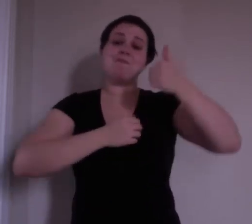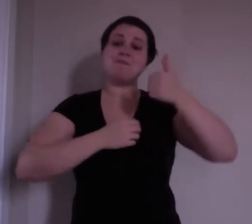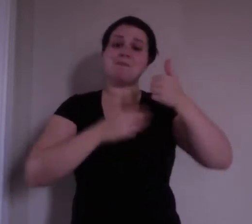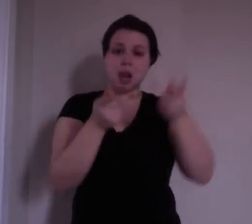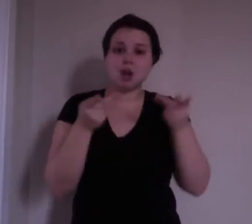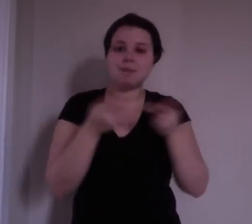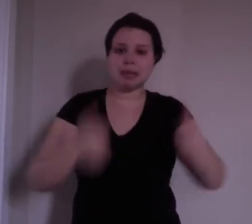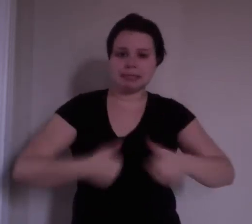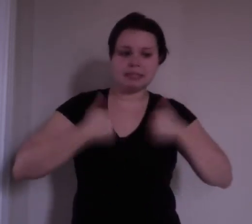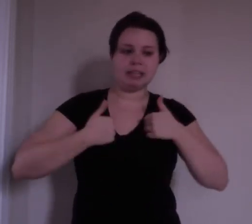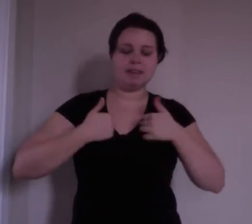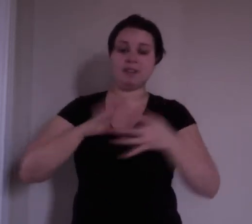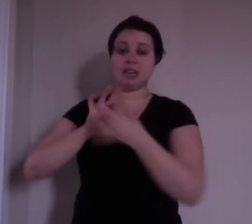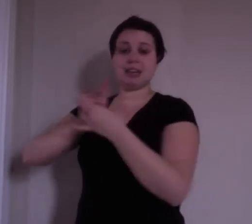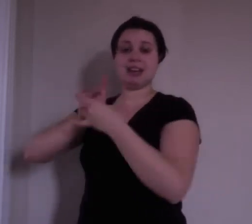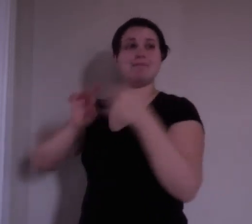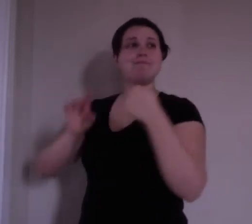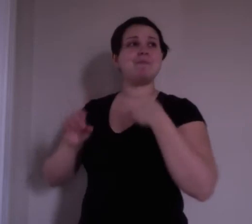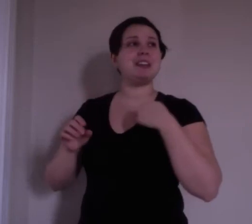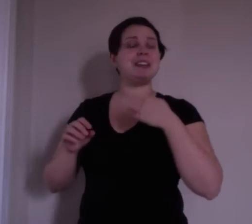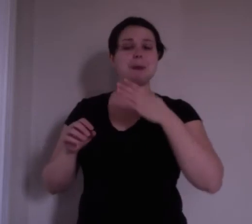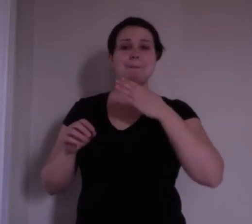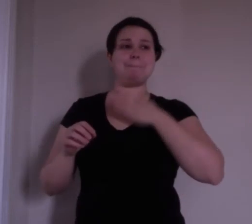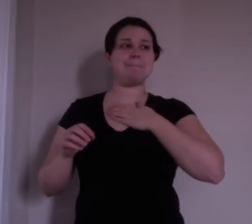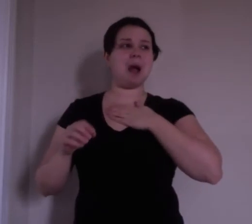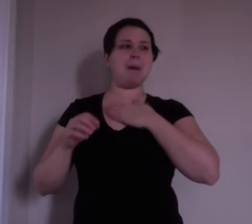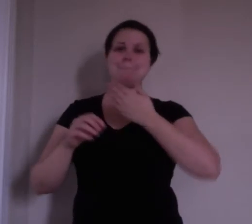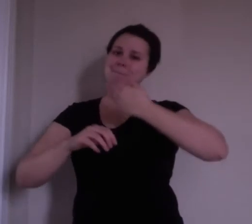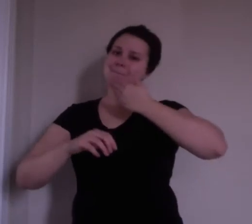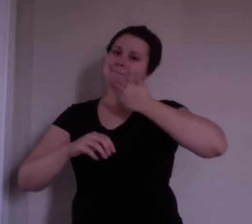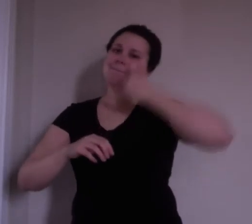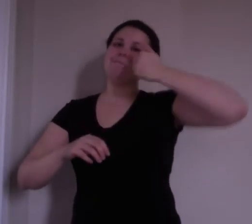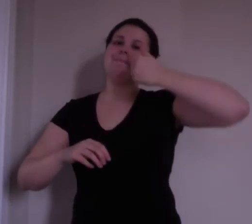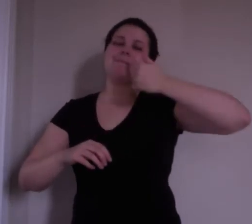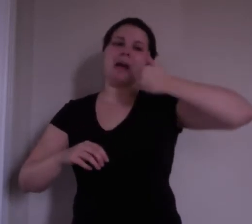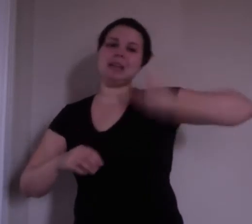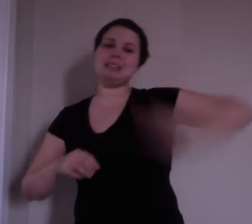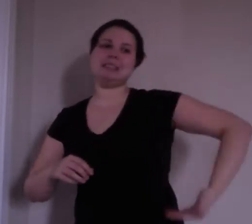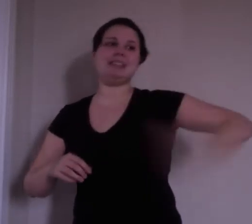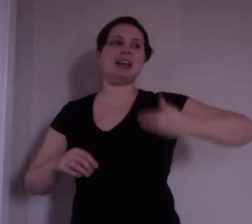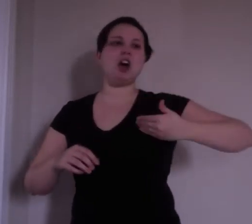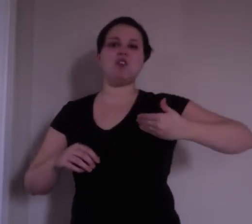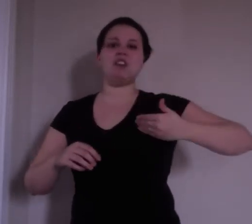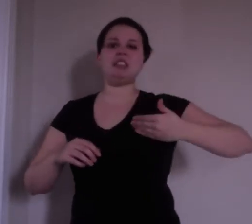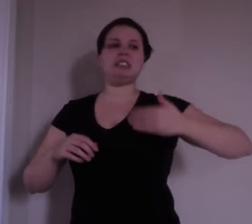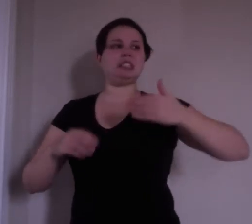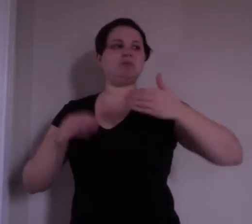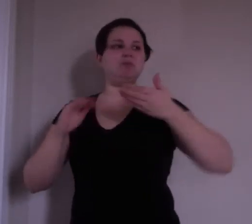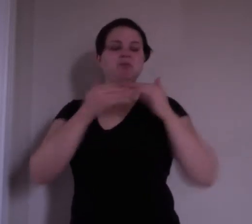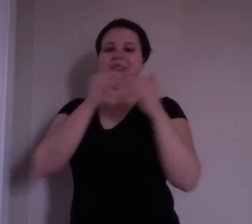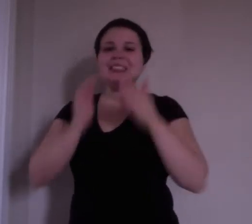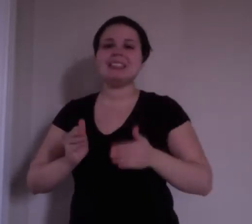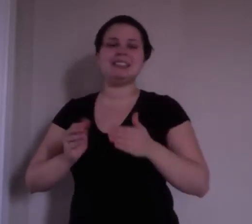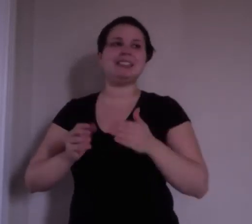to my highest self as a citizen of the world that I live in. I have planted